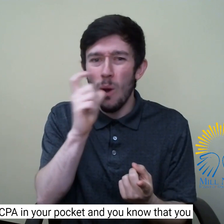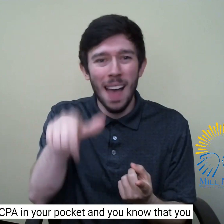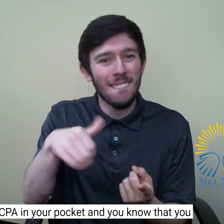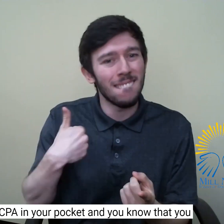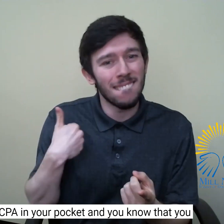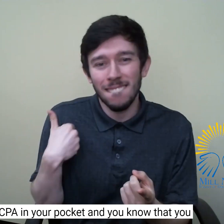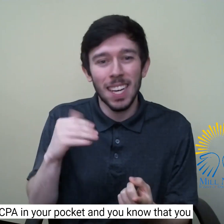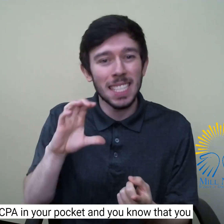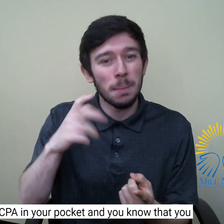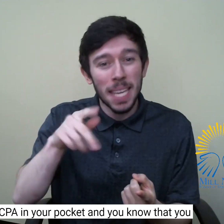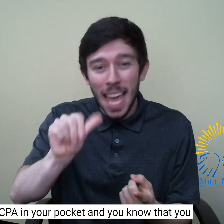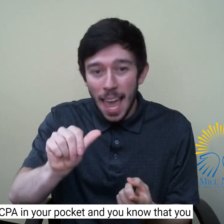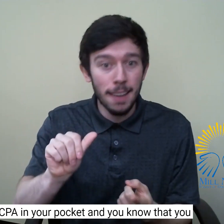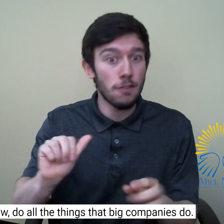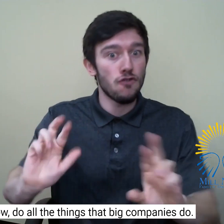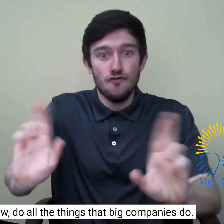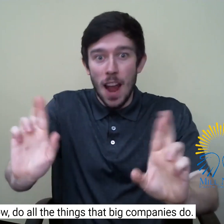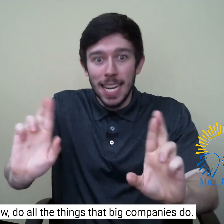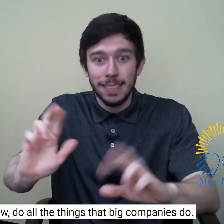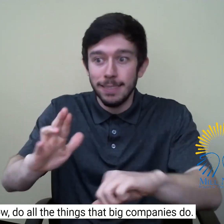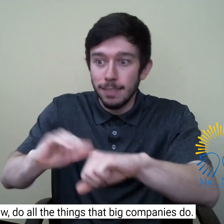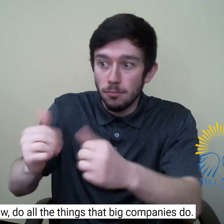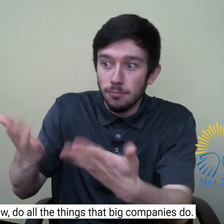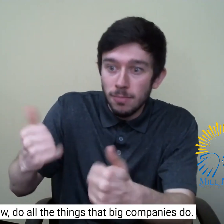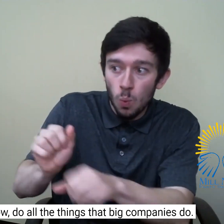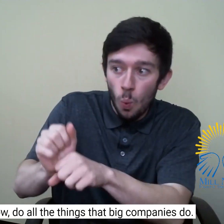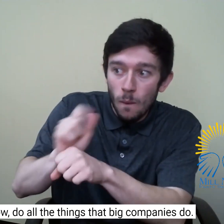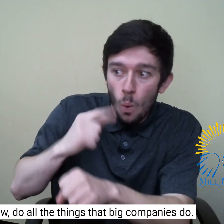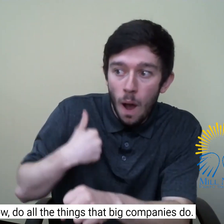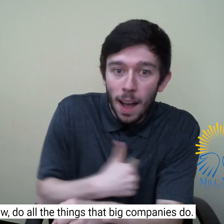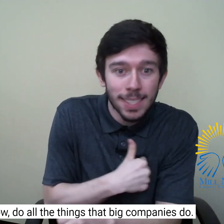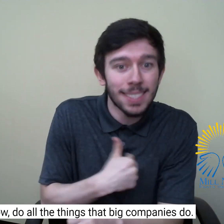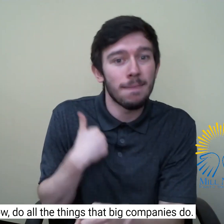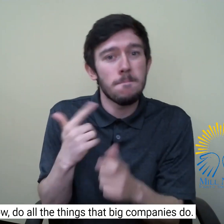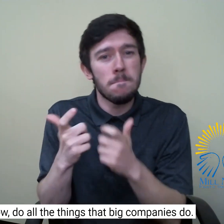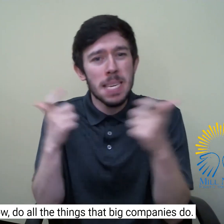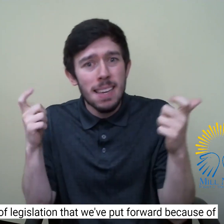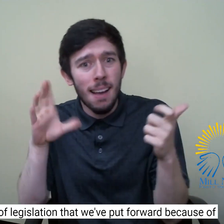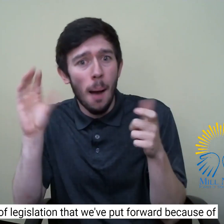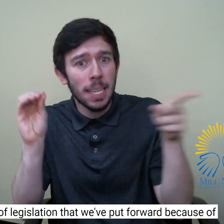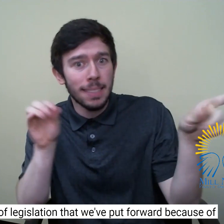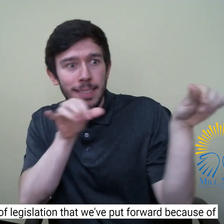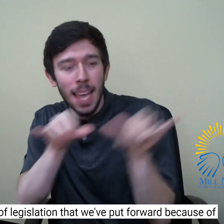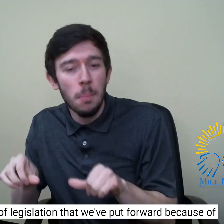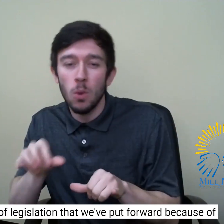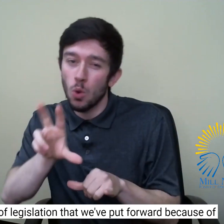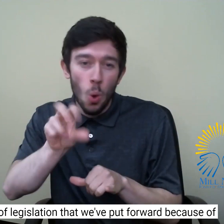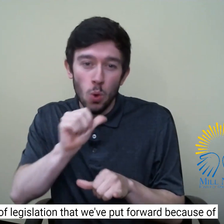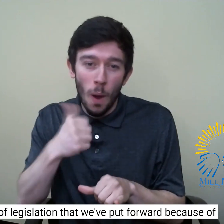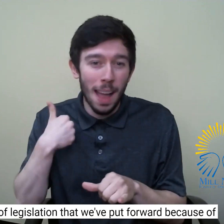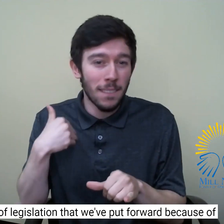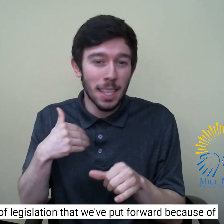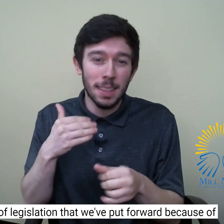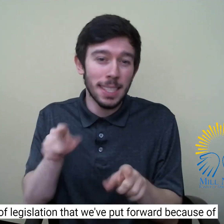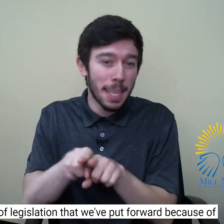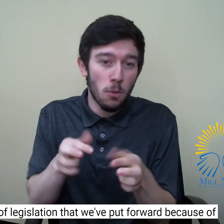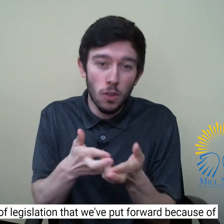CPA in your pocket, and you know that you can't, do all the things that big companies do. And so this piece of legislation that we put forward because